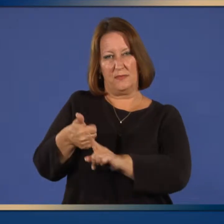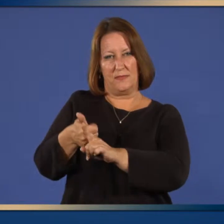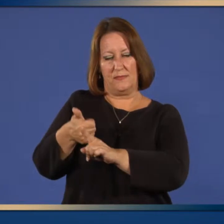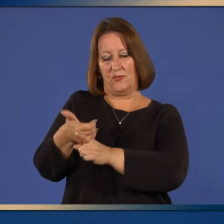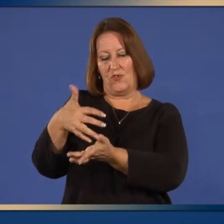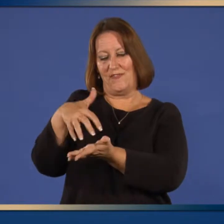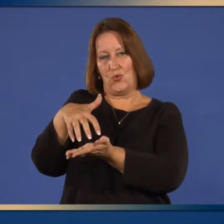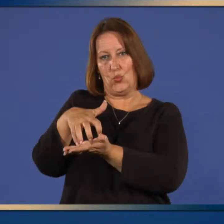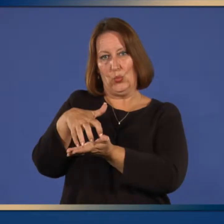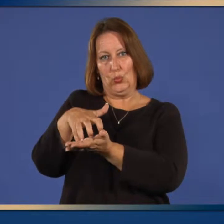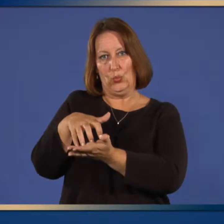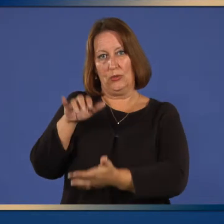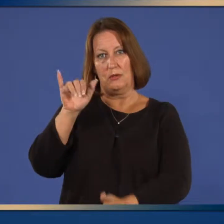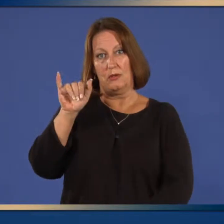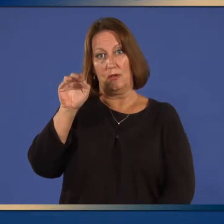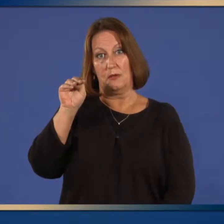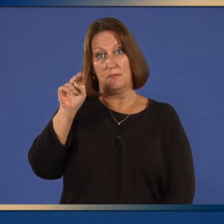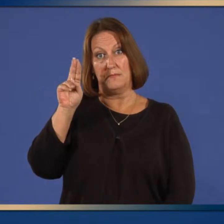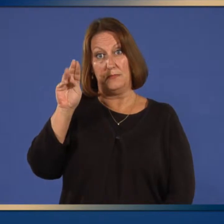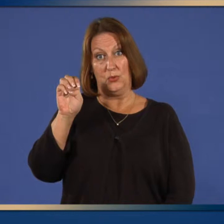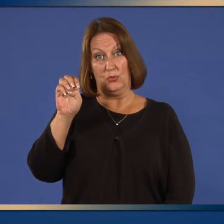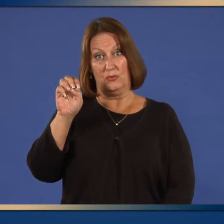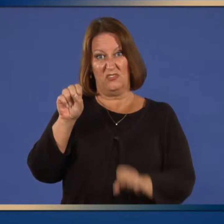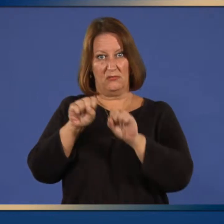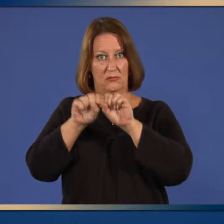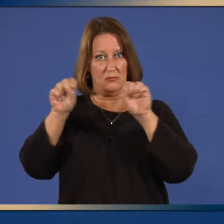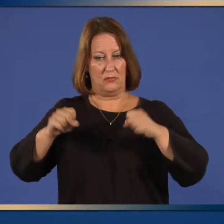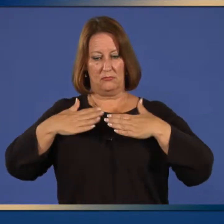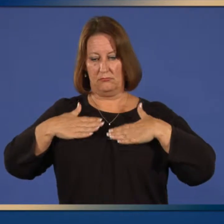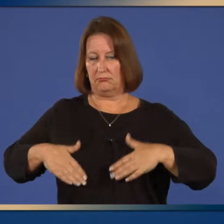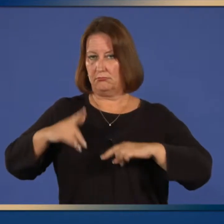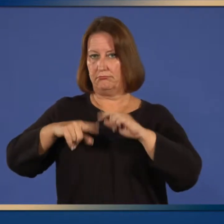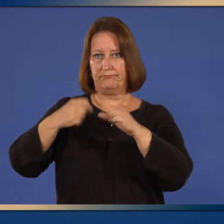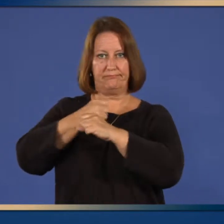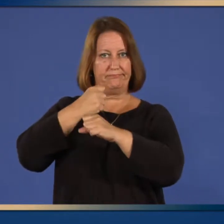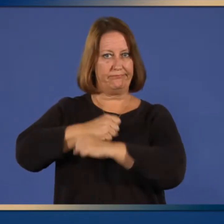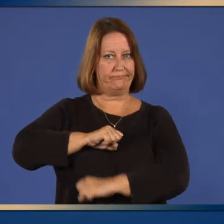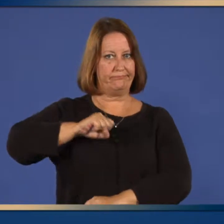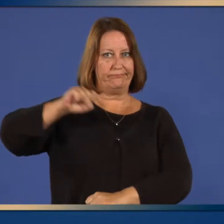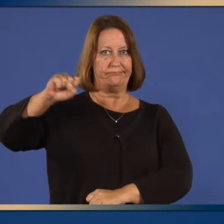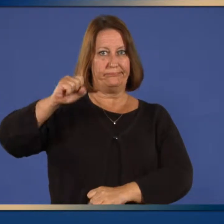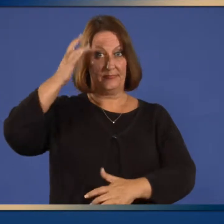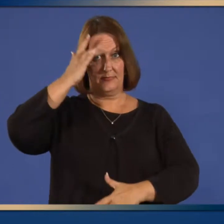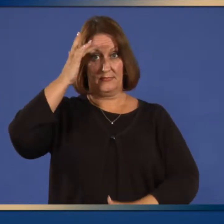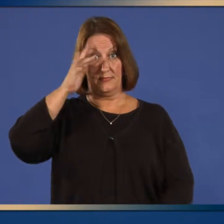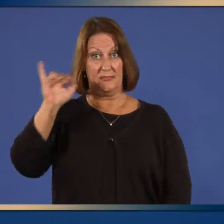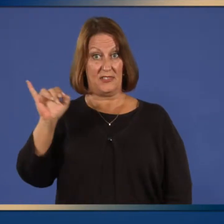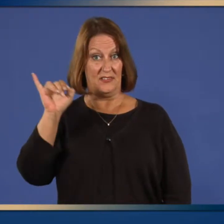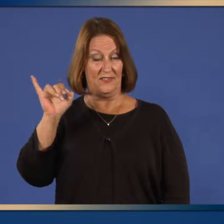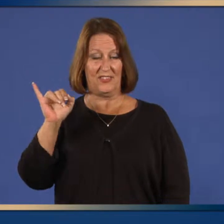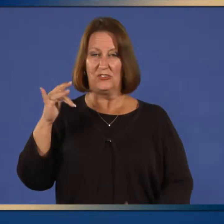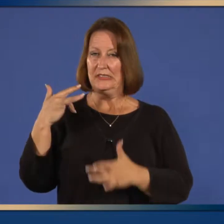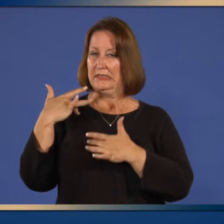Live virus vaccines, such as MMR,